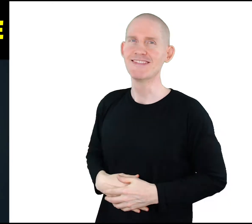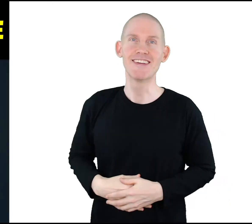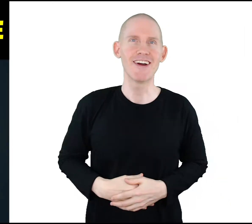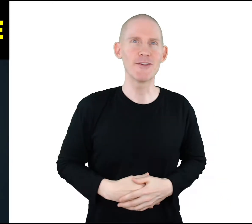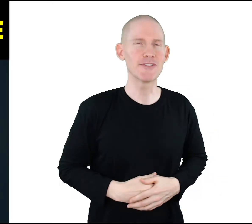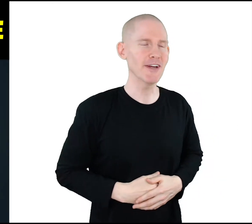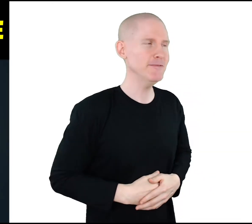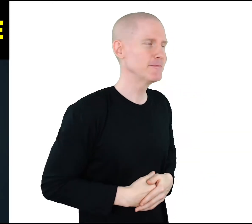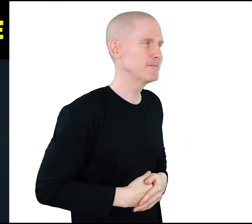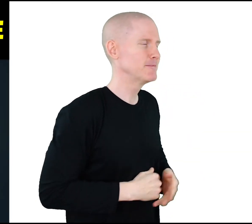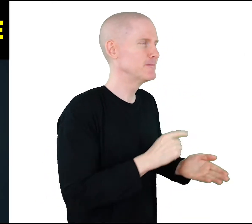Other side.